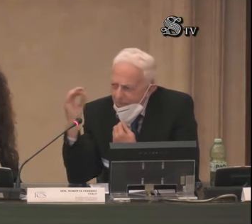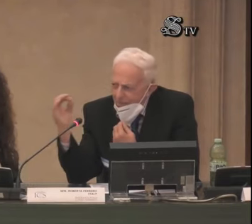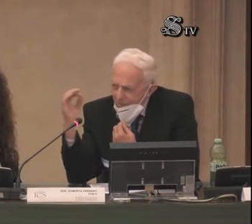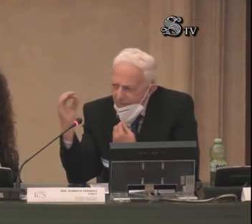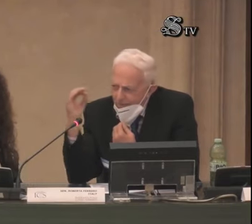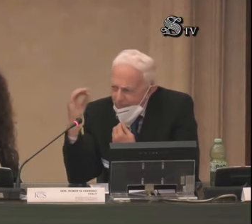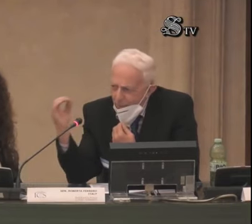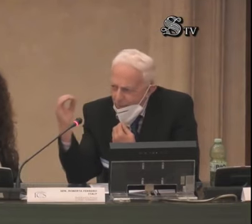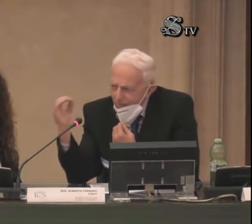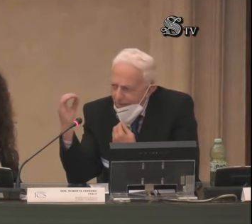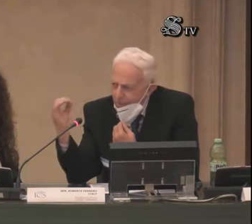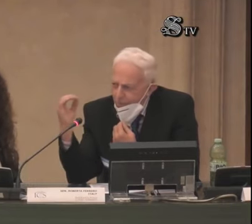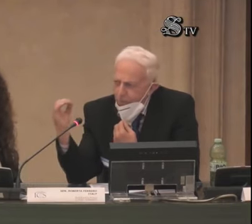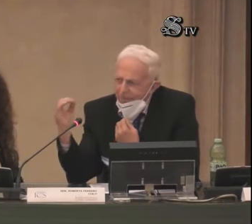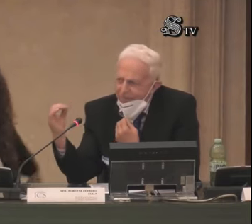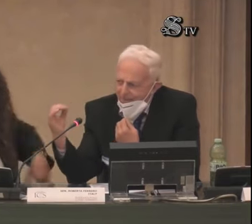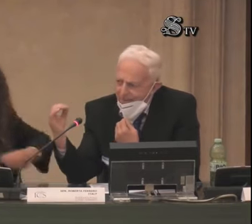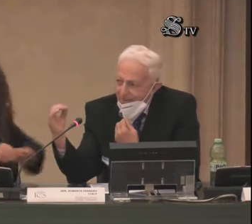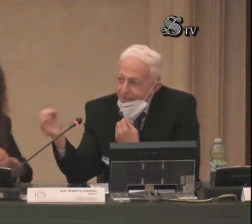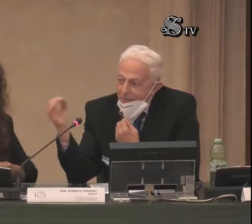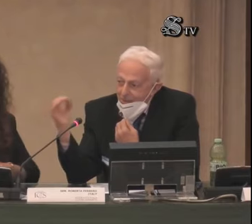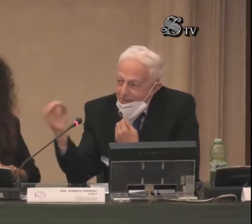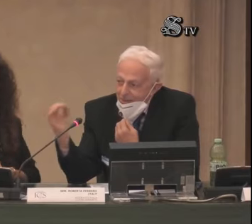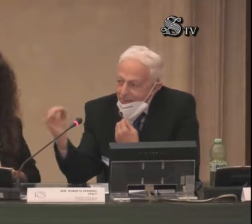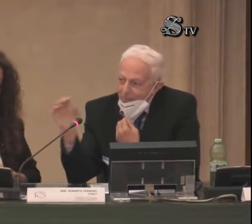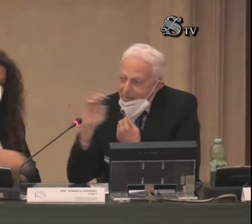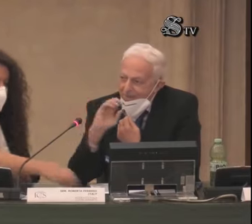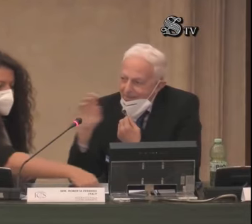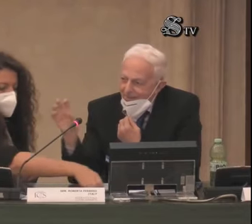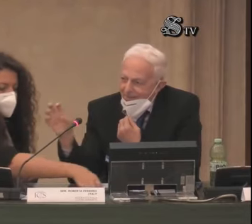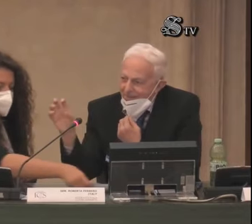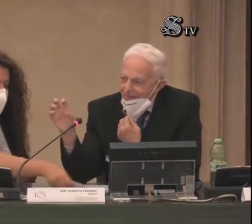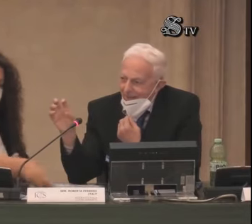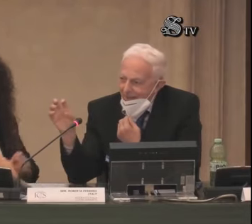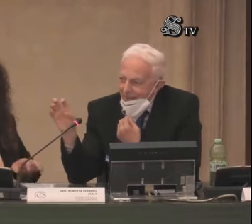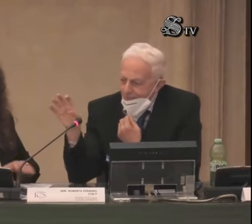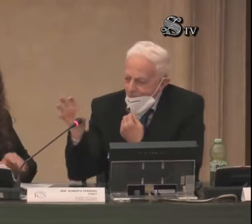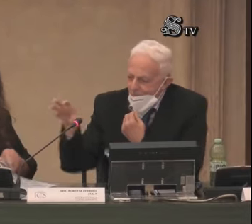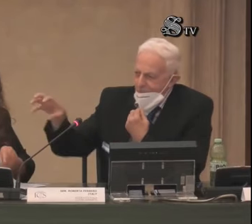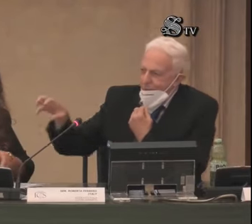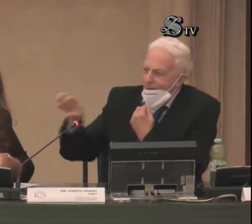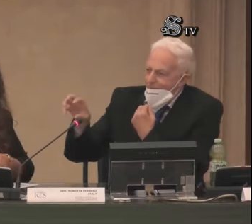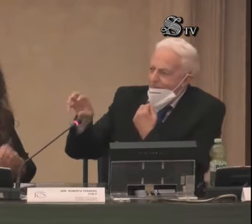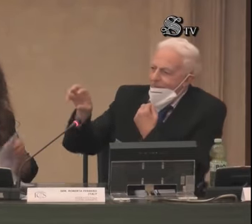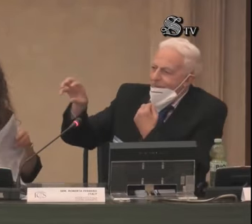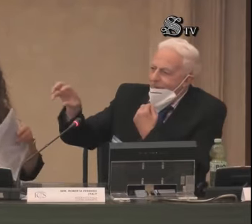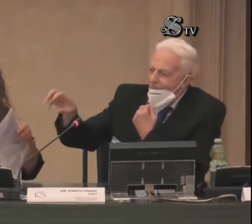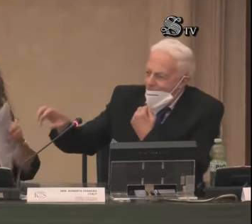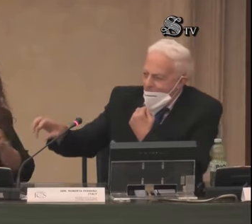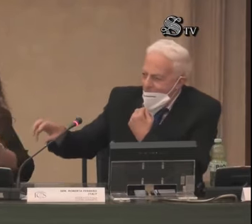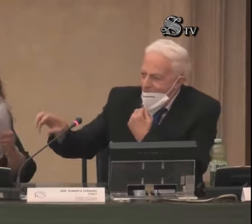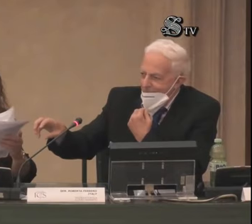pathway, metabolic pathway into the human cells. Imagine the furin is activated and put in charge, but